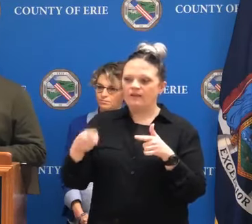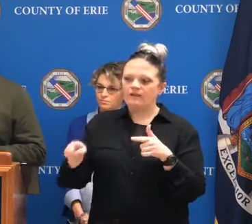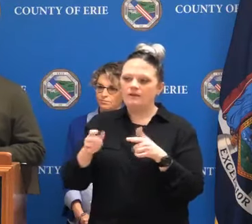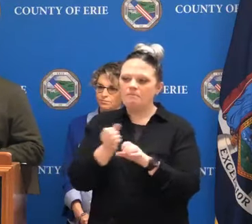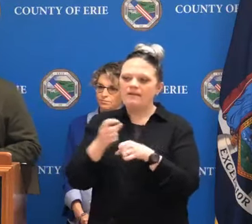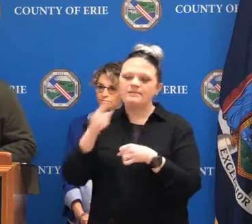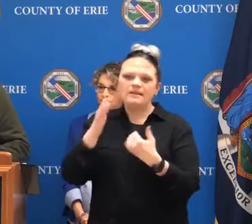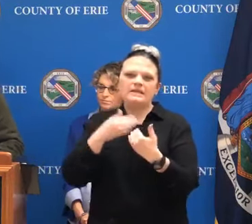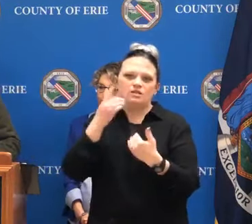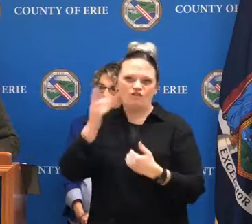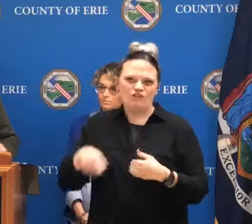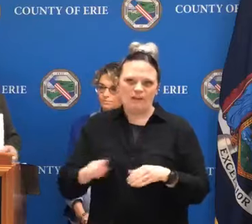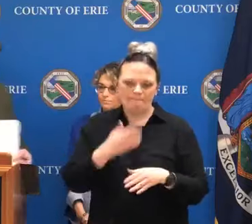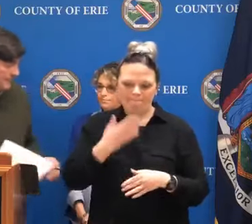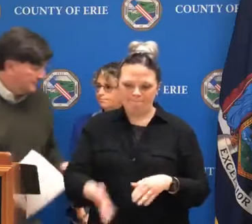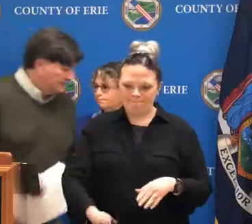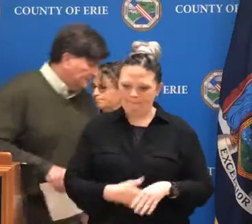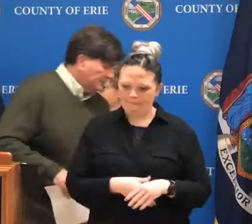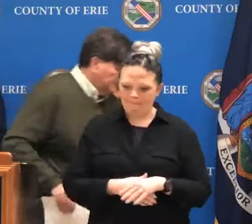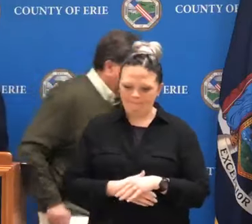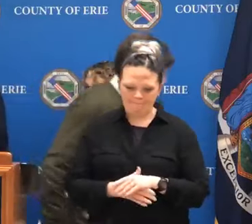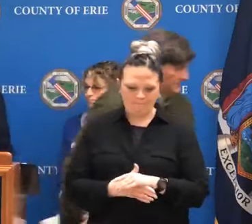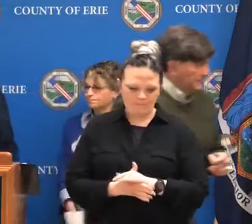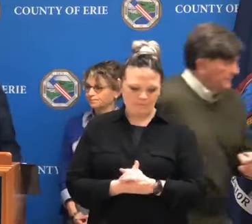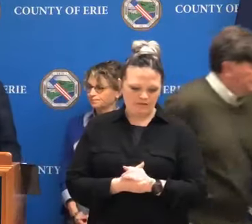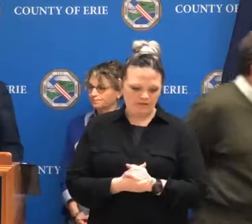much easier. Thank you.